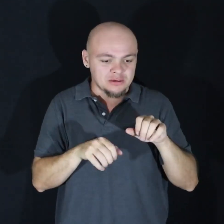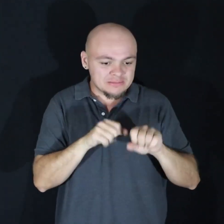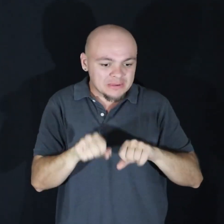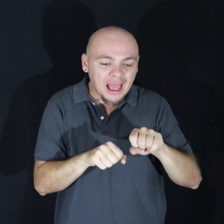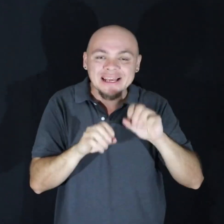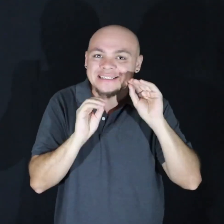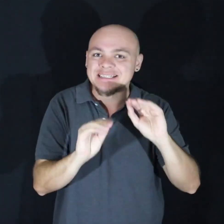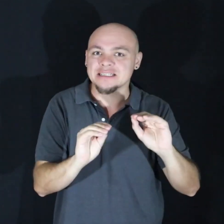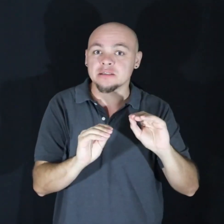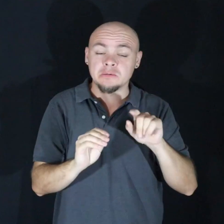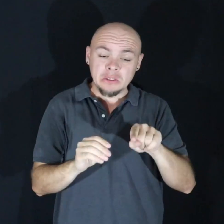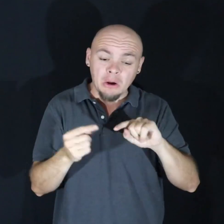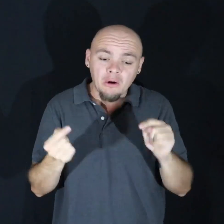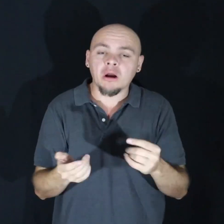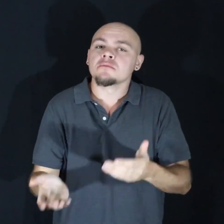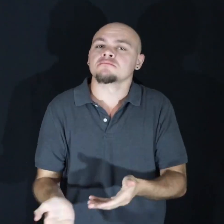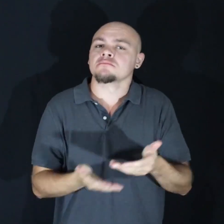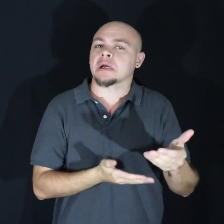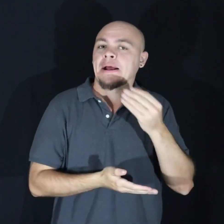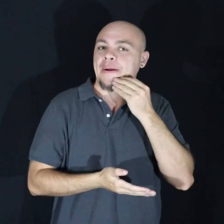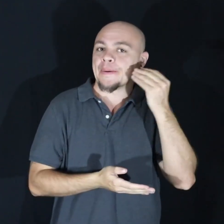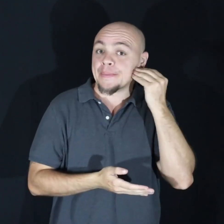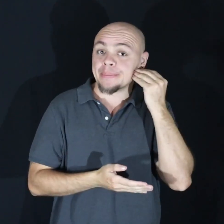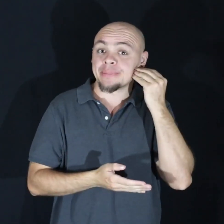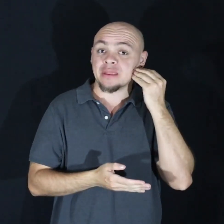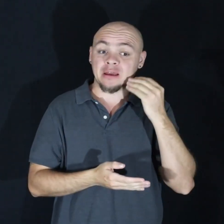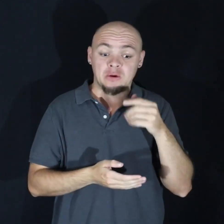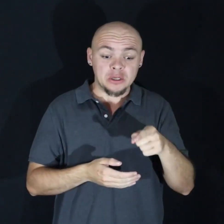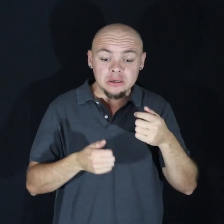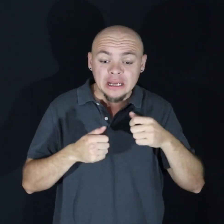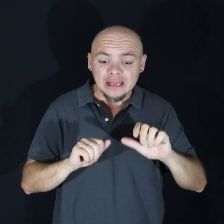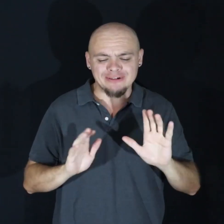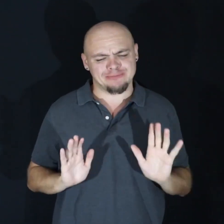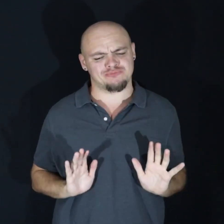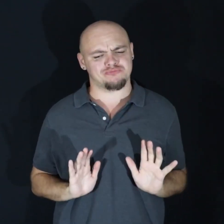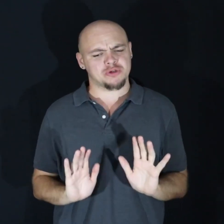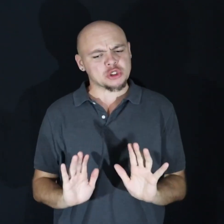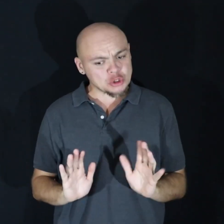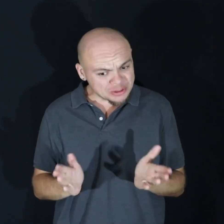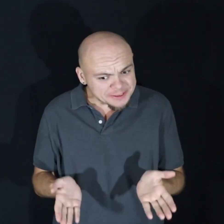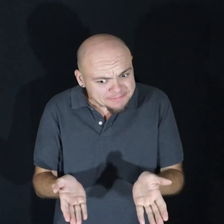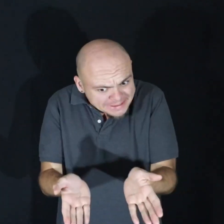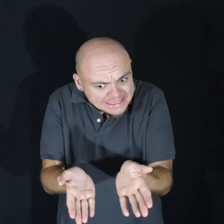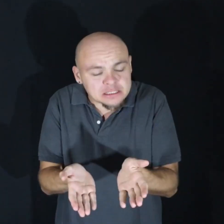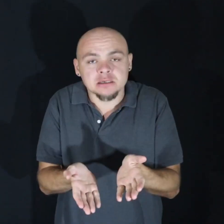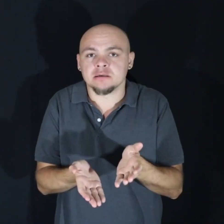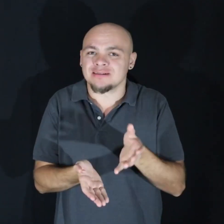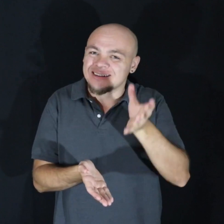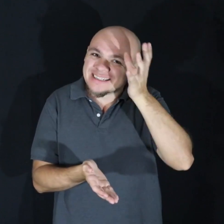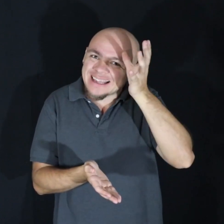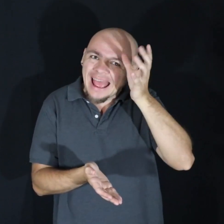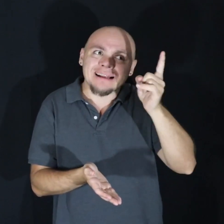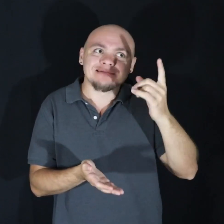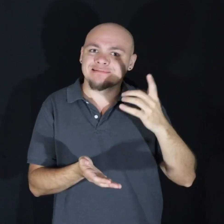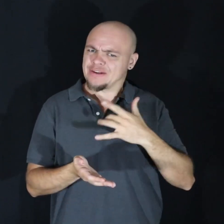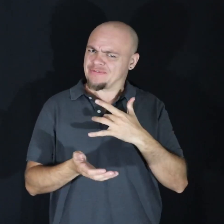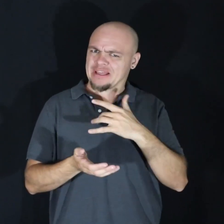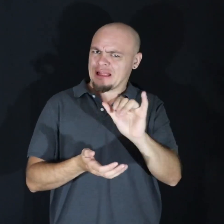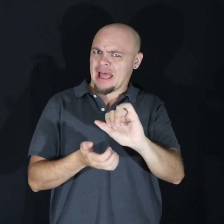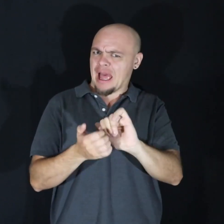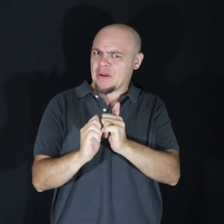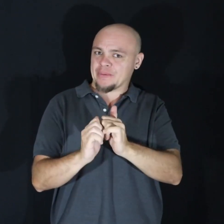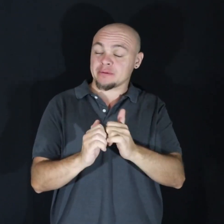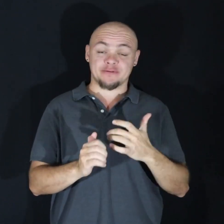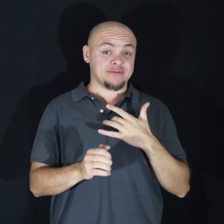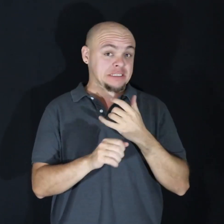home when you got hurt? Push you when you tried to give up? What did it feel like to have a daddy?